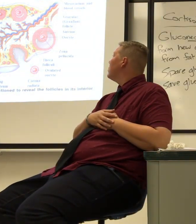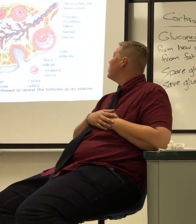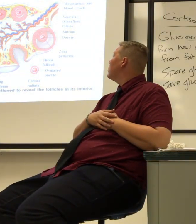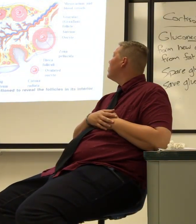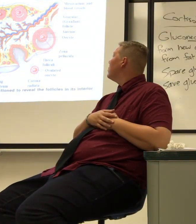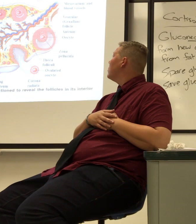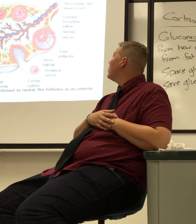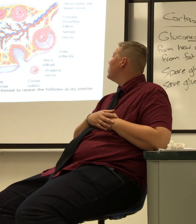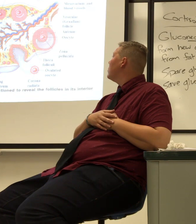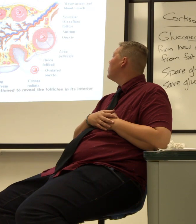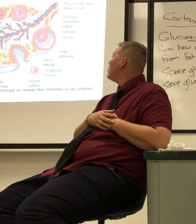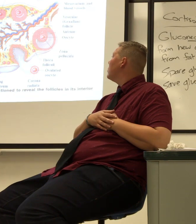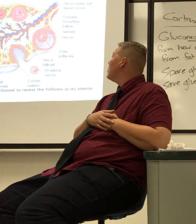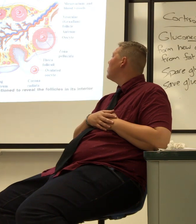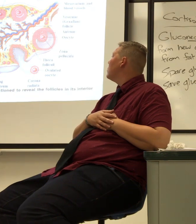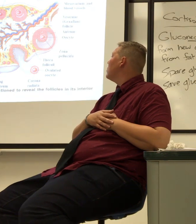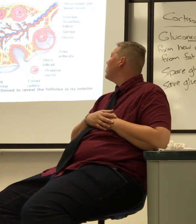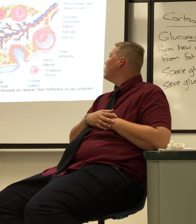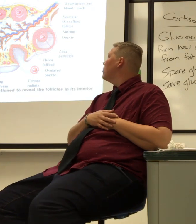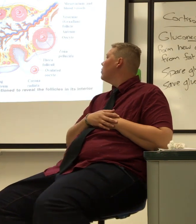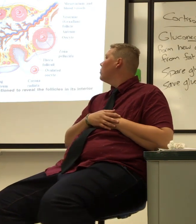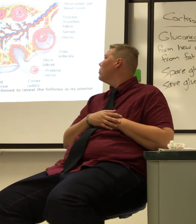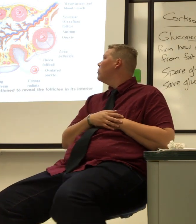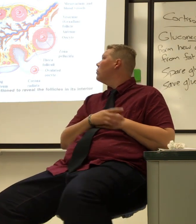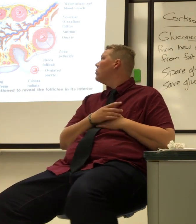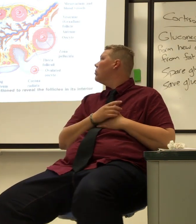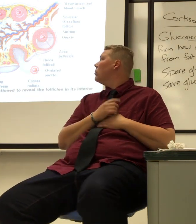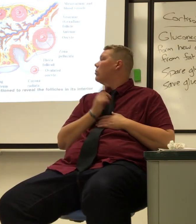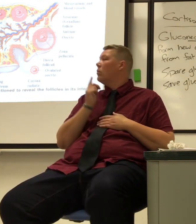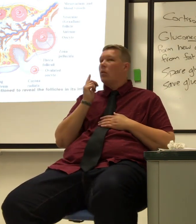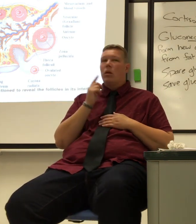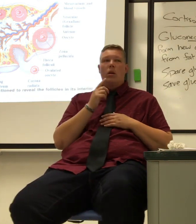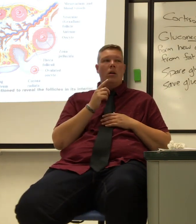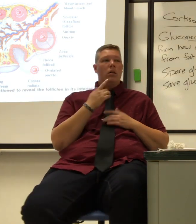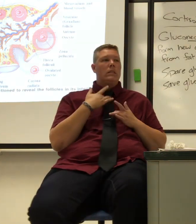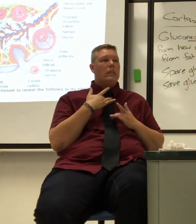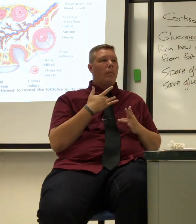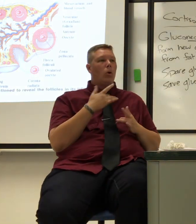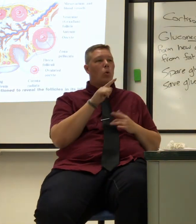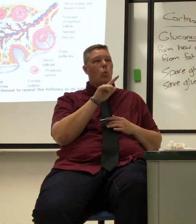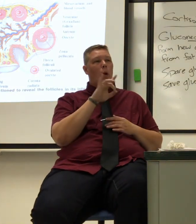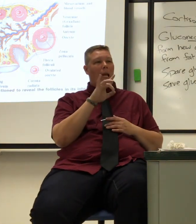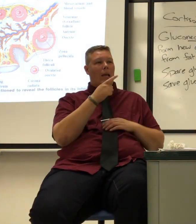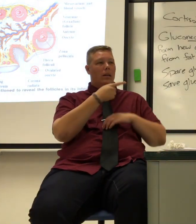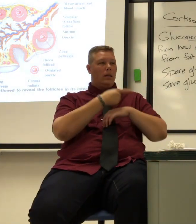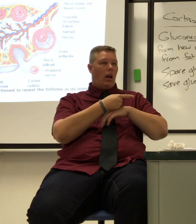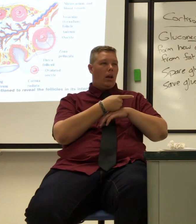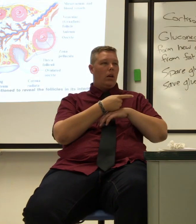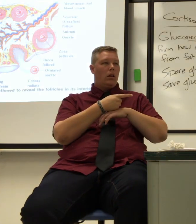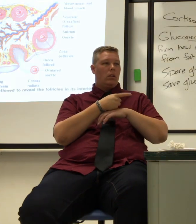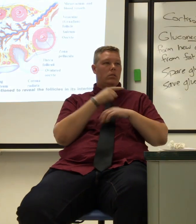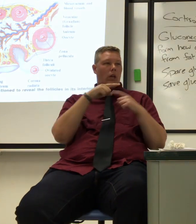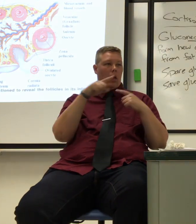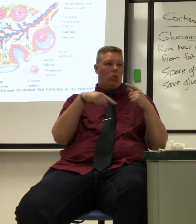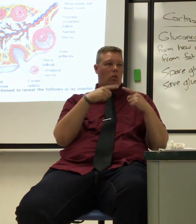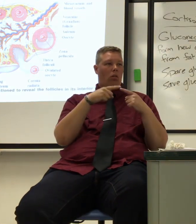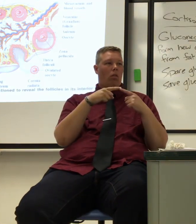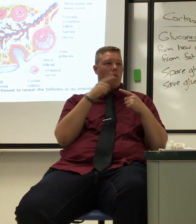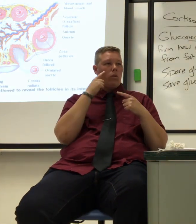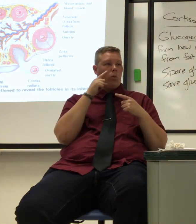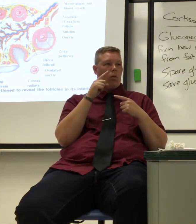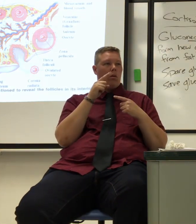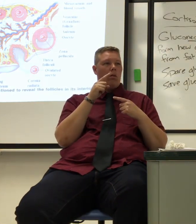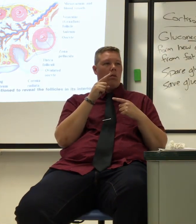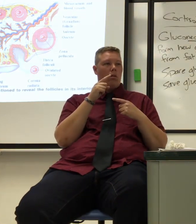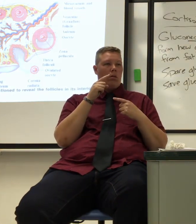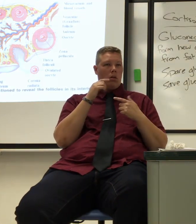they're illustrating to you a typical 28-day menstrual cycle in a sexually mature female. And I want to teach